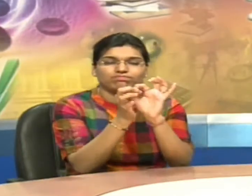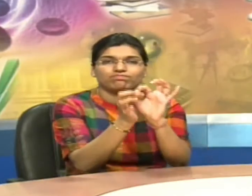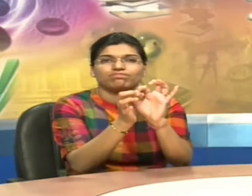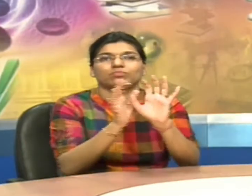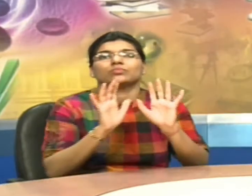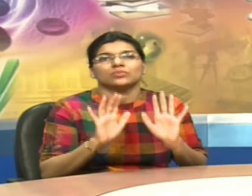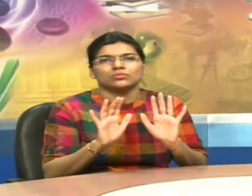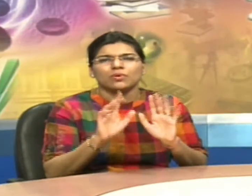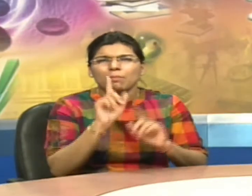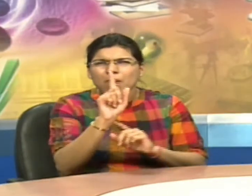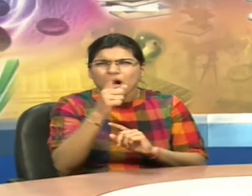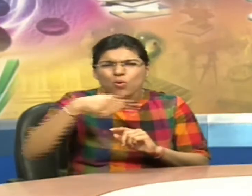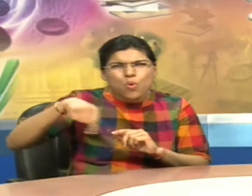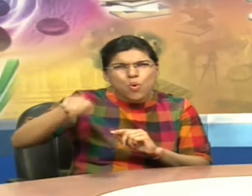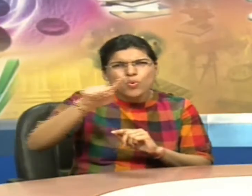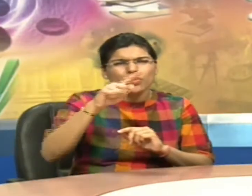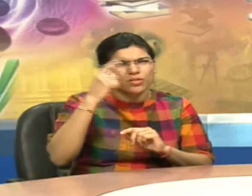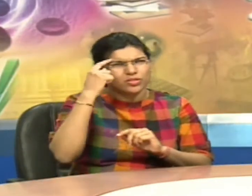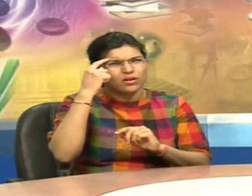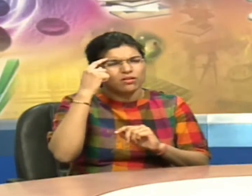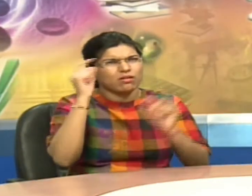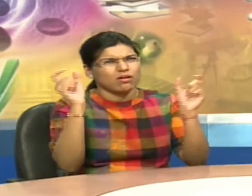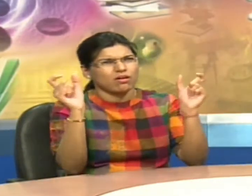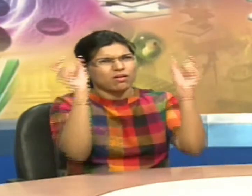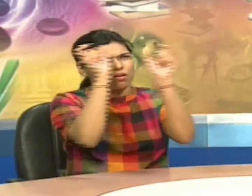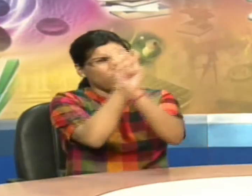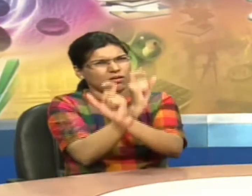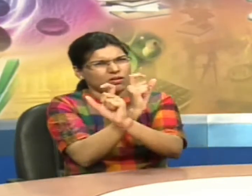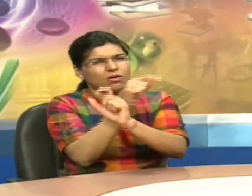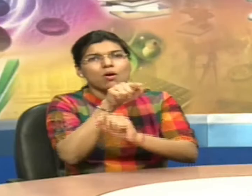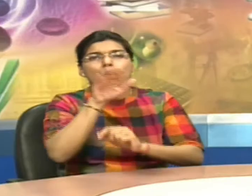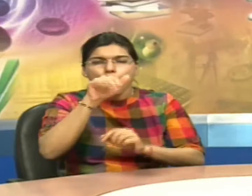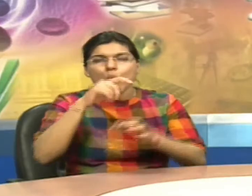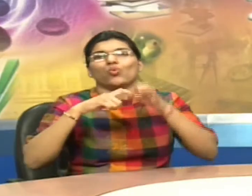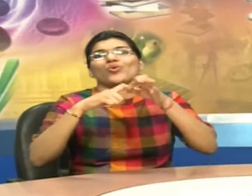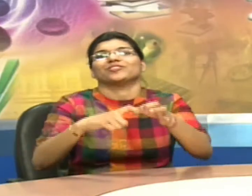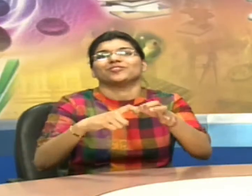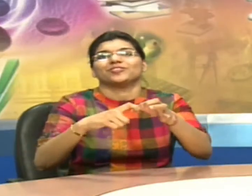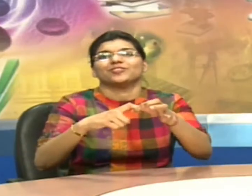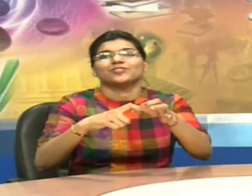I. It is connected with I. But you all think how it is exchanged,